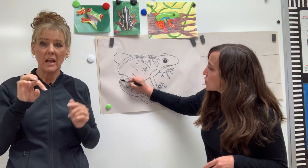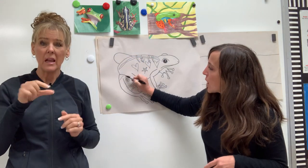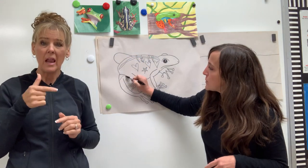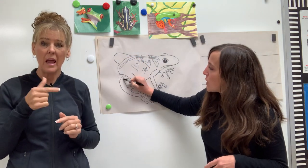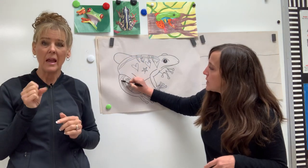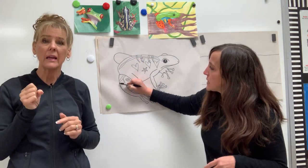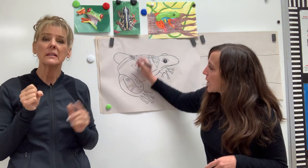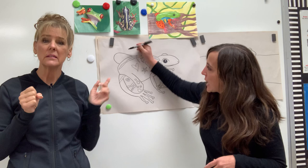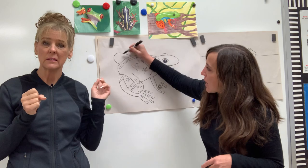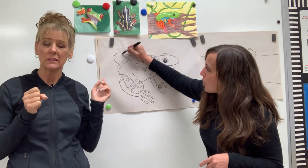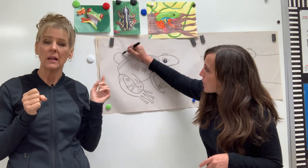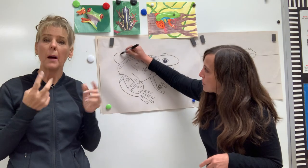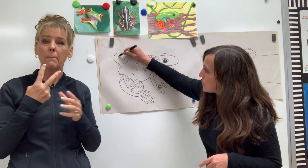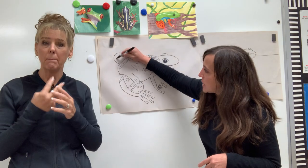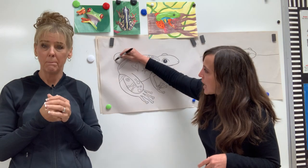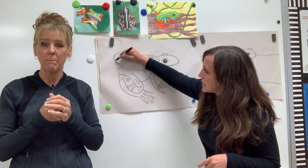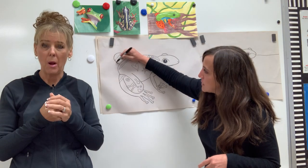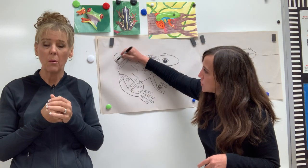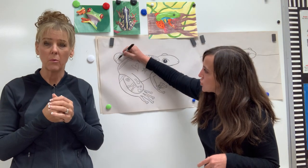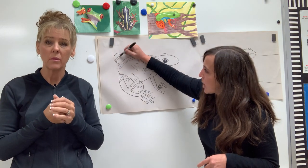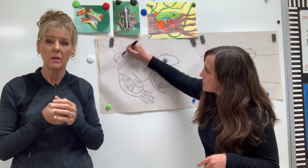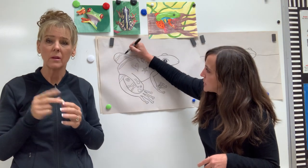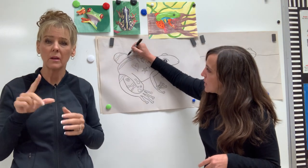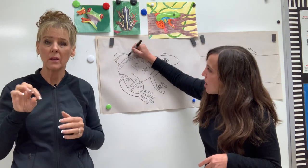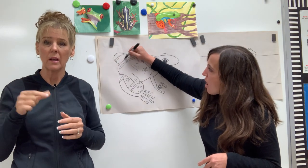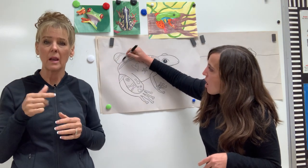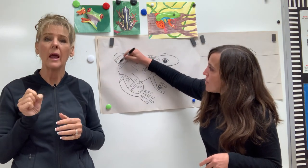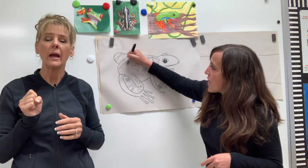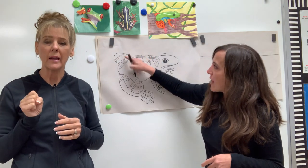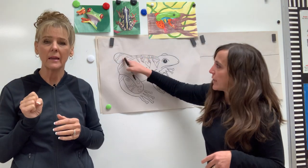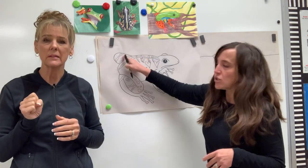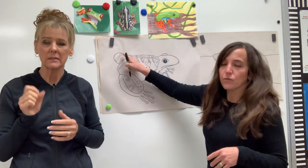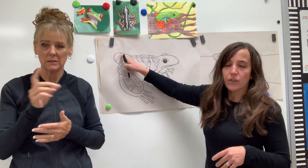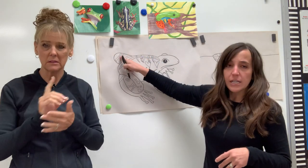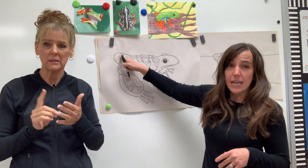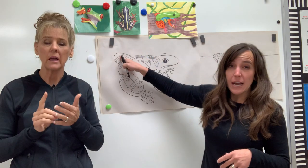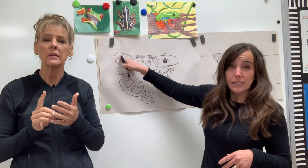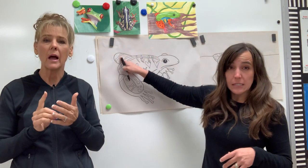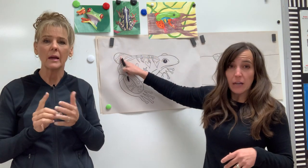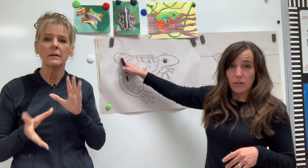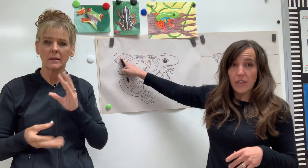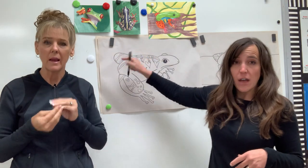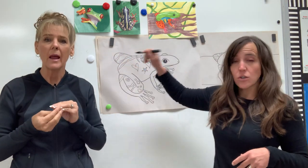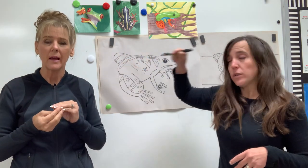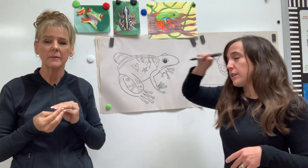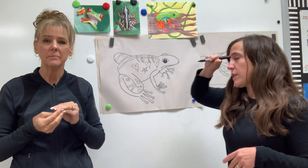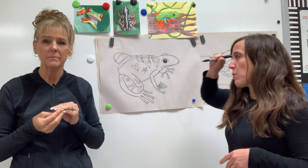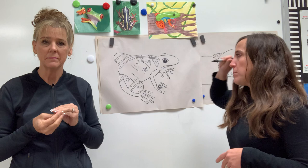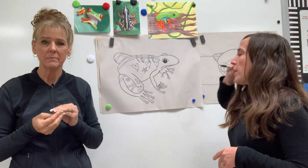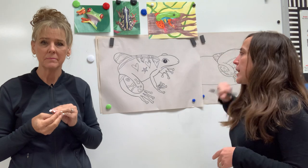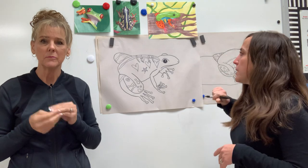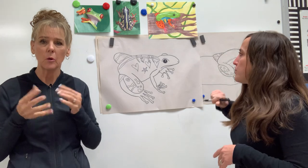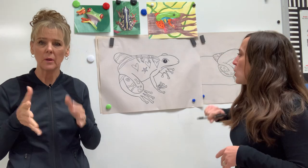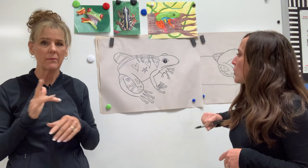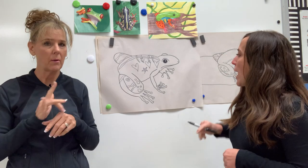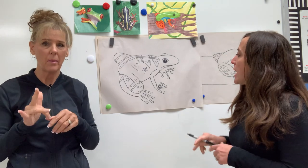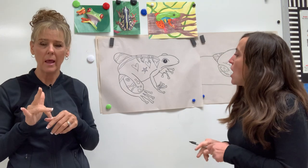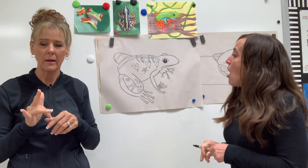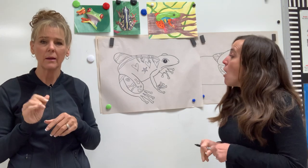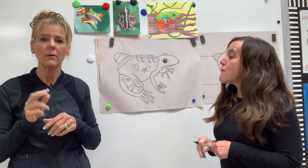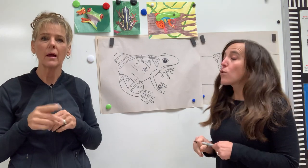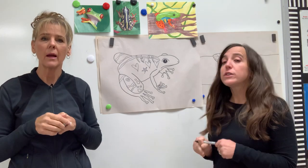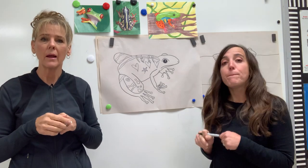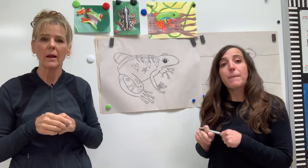like stripes on this leg, I'll probably want to add some stripes on that leg. Don't forget to add design on that. Don't leave that one blank,